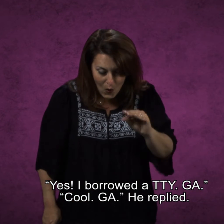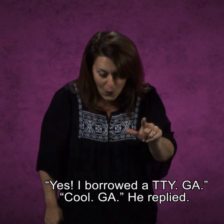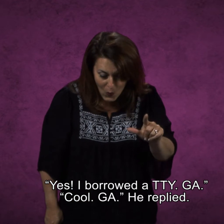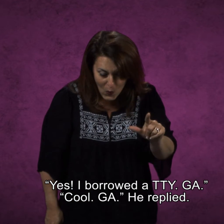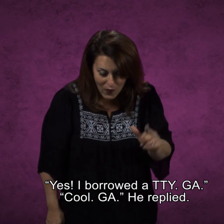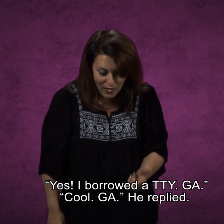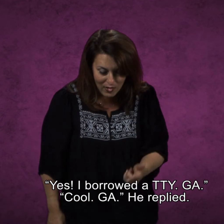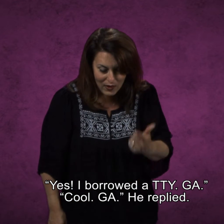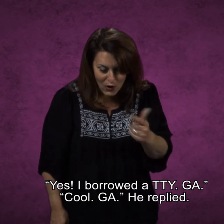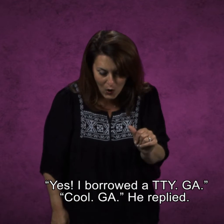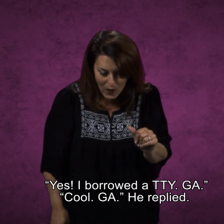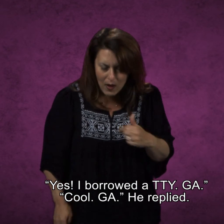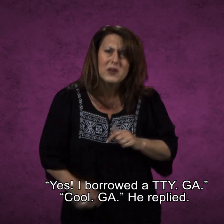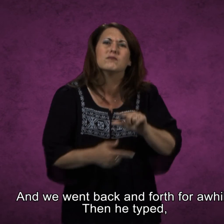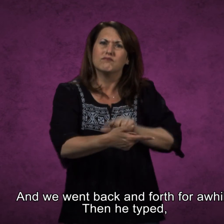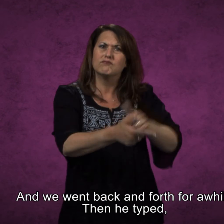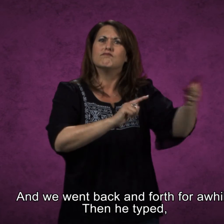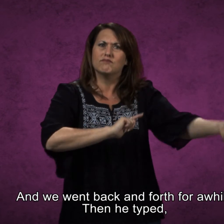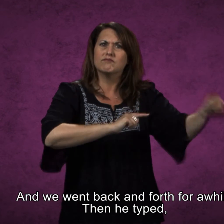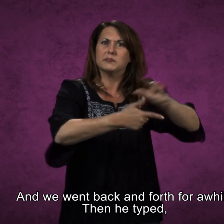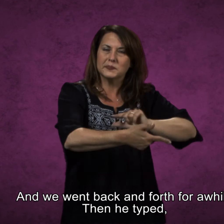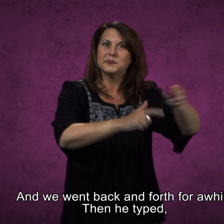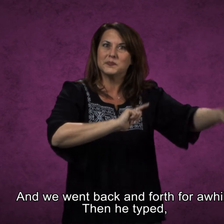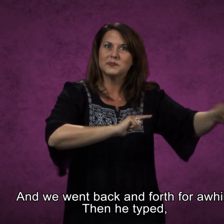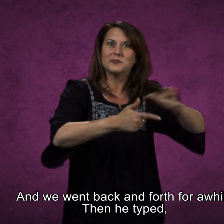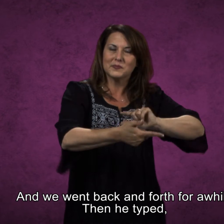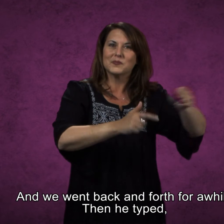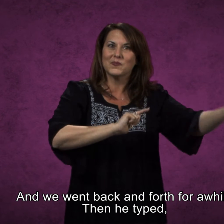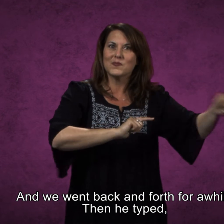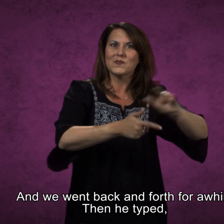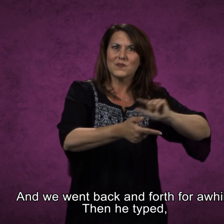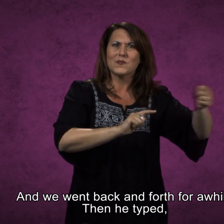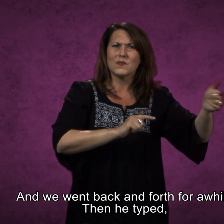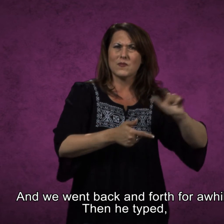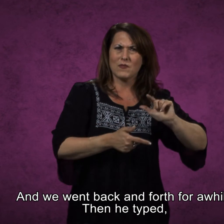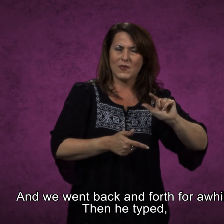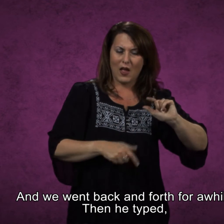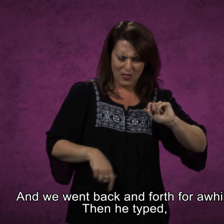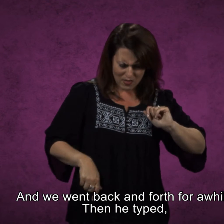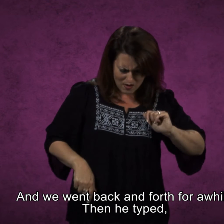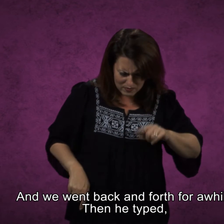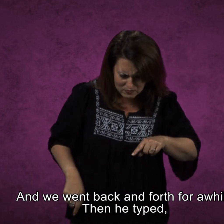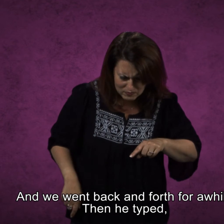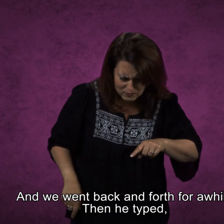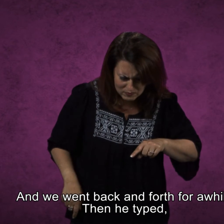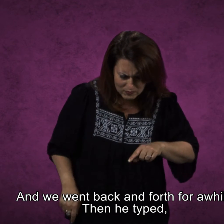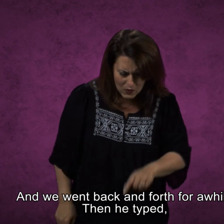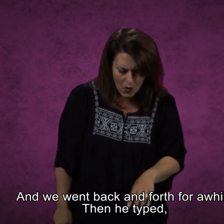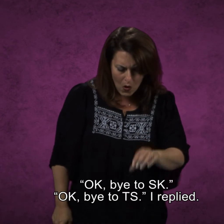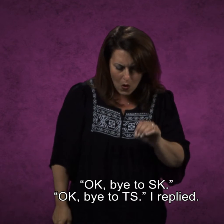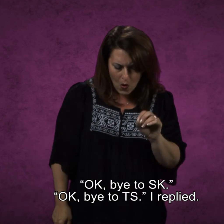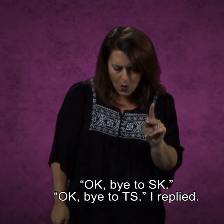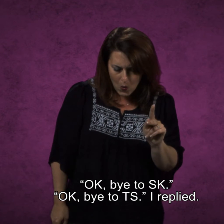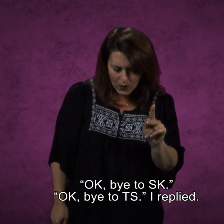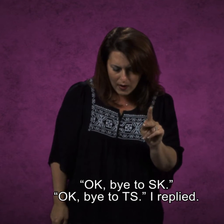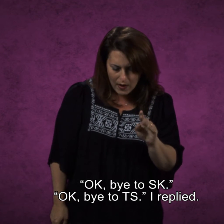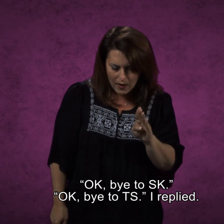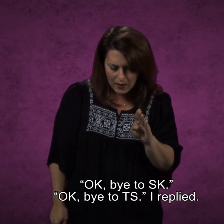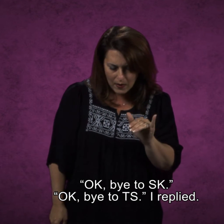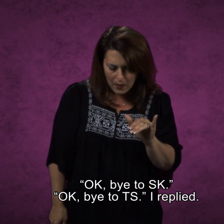Cool, GA, he replied, and we went back and forth for a while. Then he typed, okay,